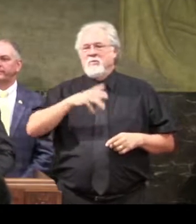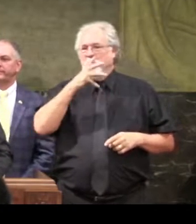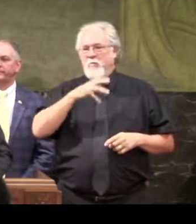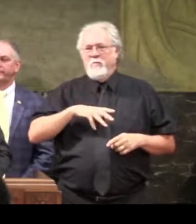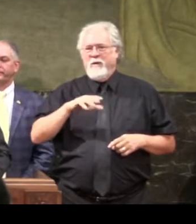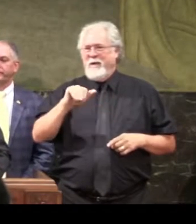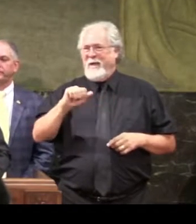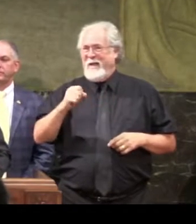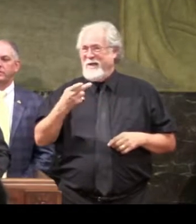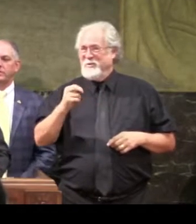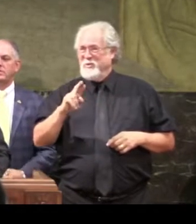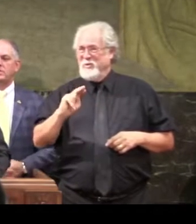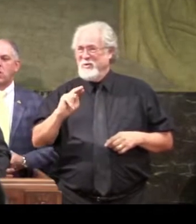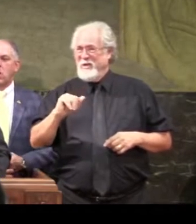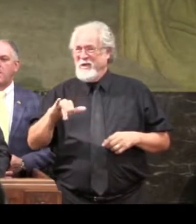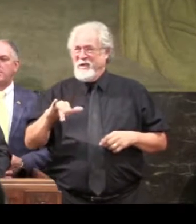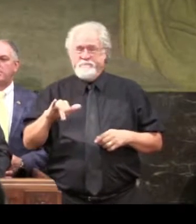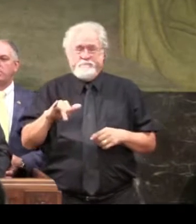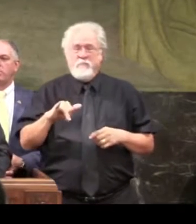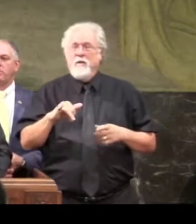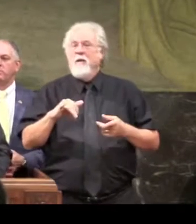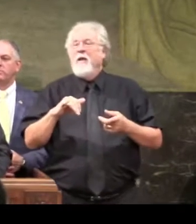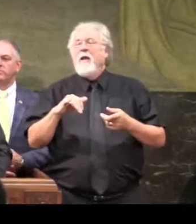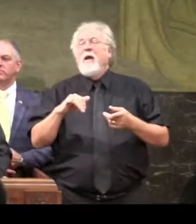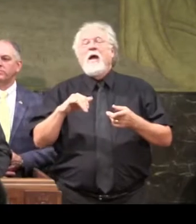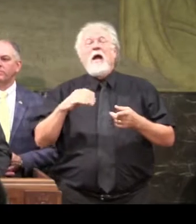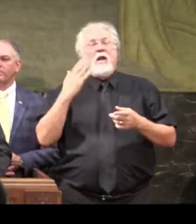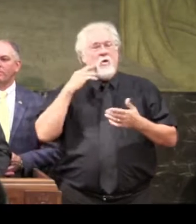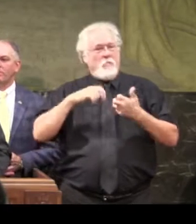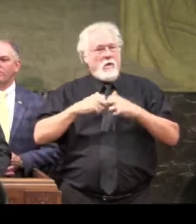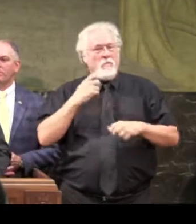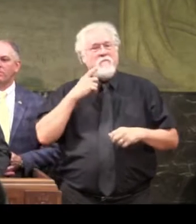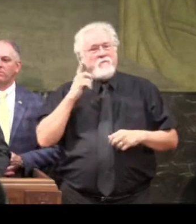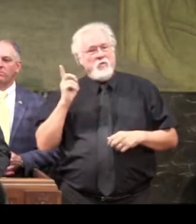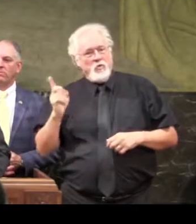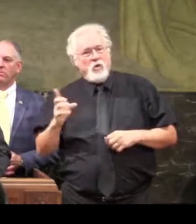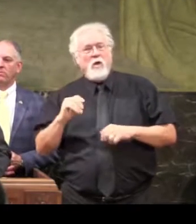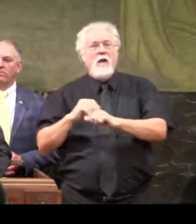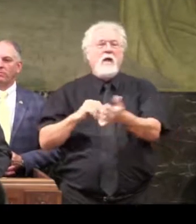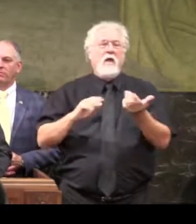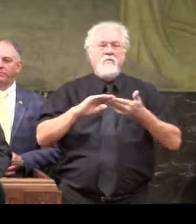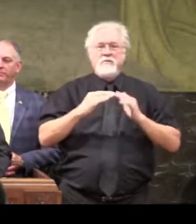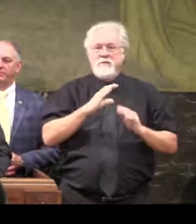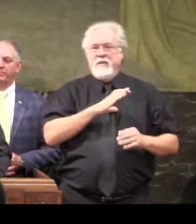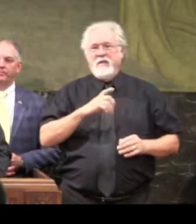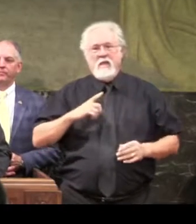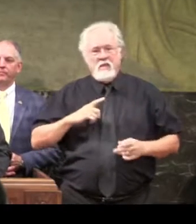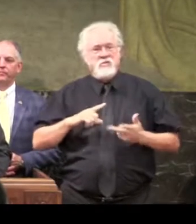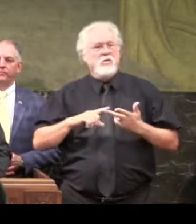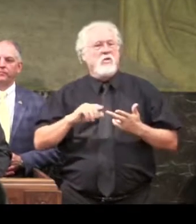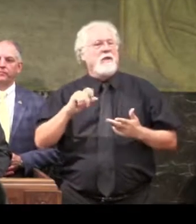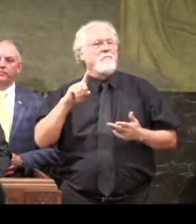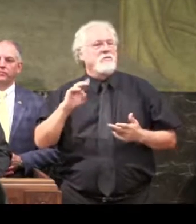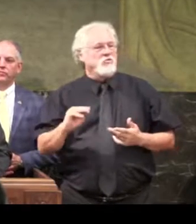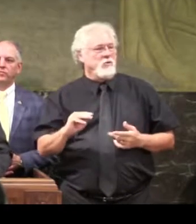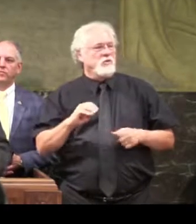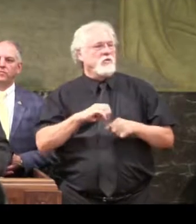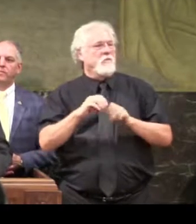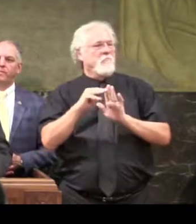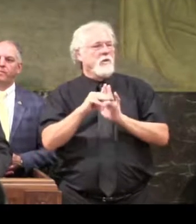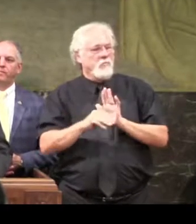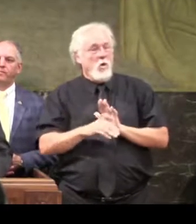come along because I know it's a proud moment for her, the other city council members, as well as our administration in the city of